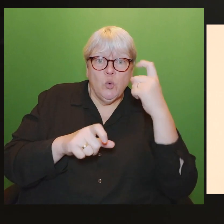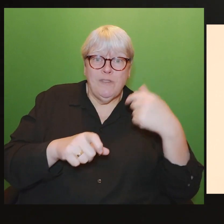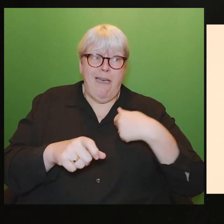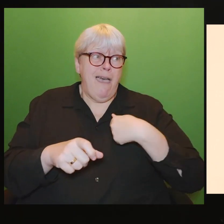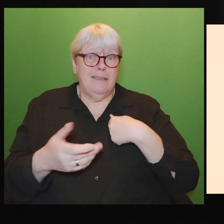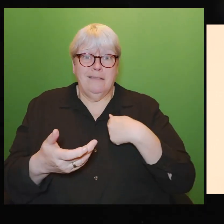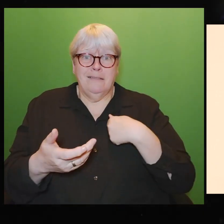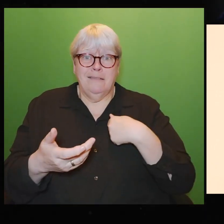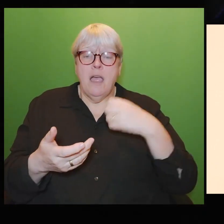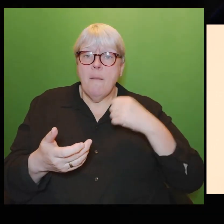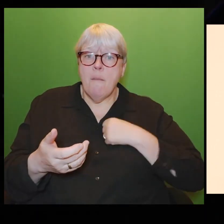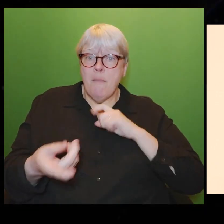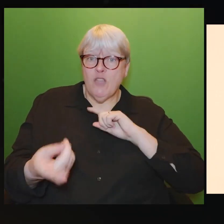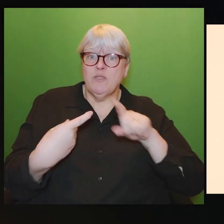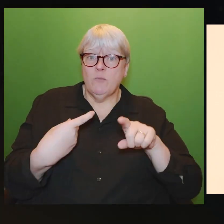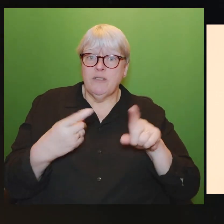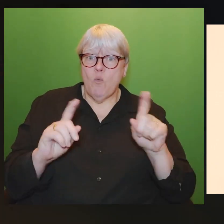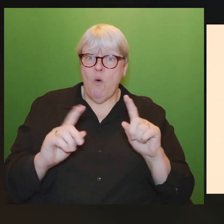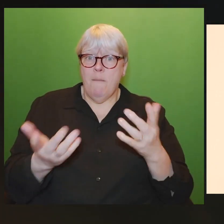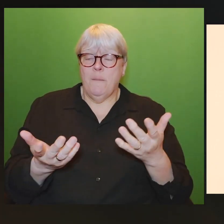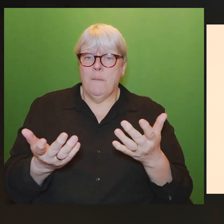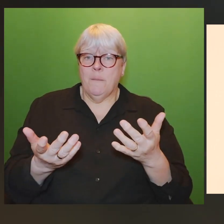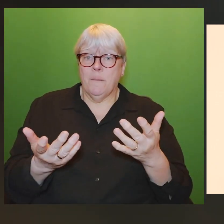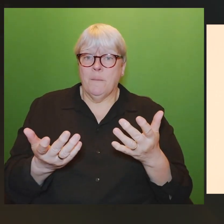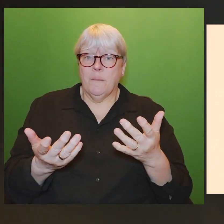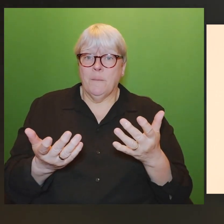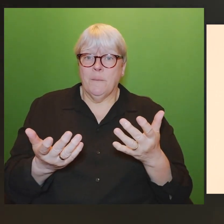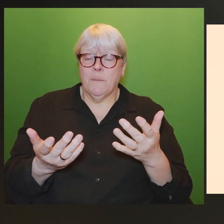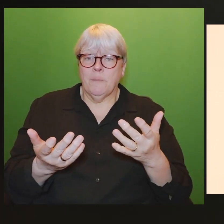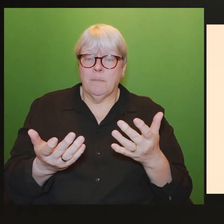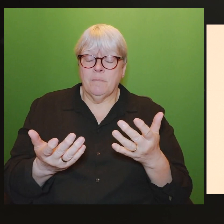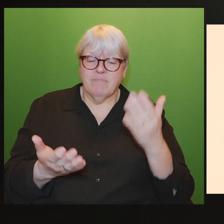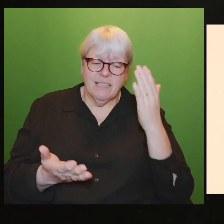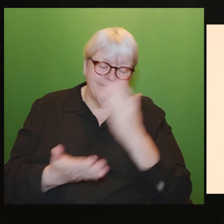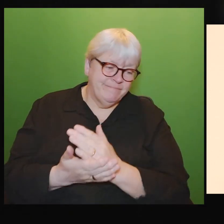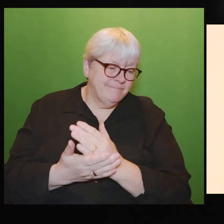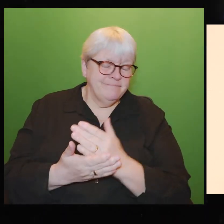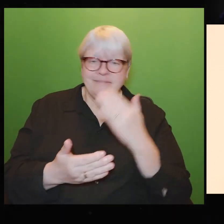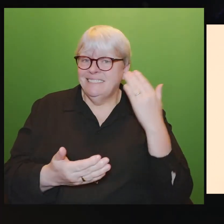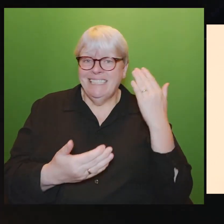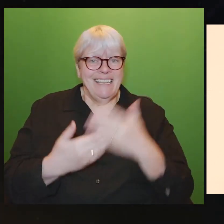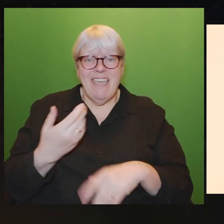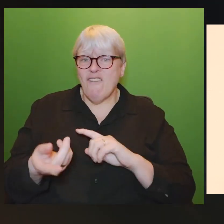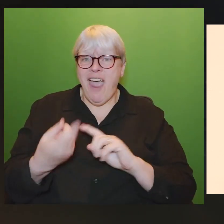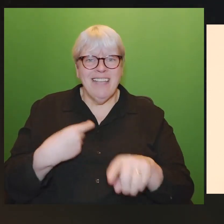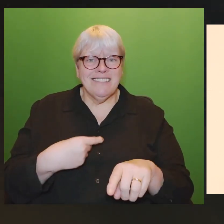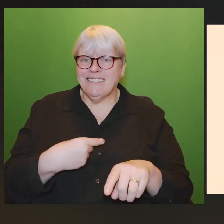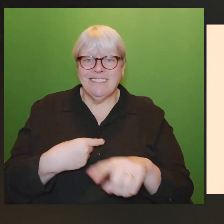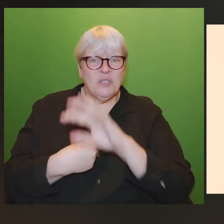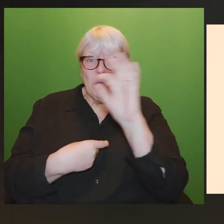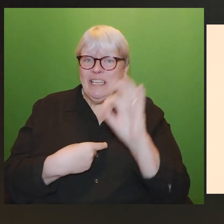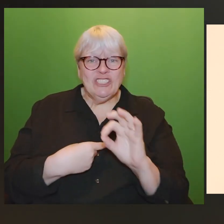the descendants of really courageous people that had to flee their country. When it comes